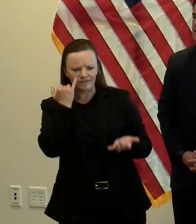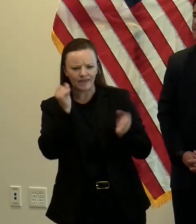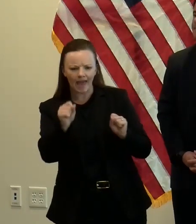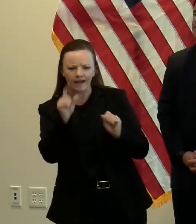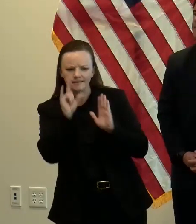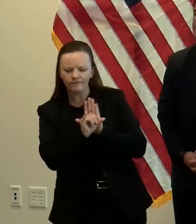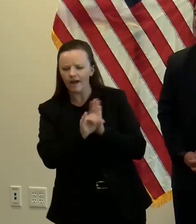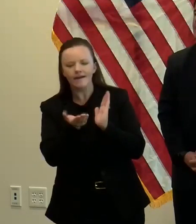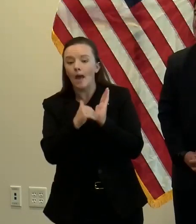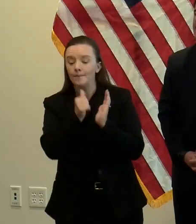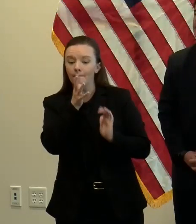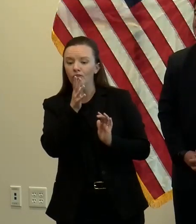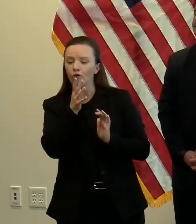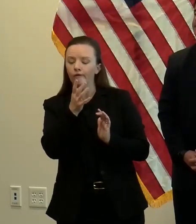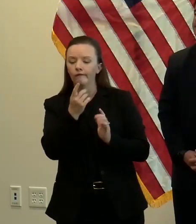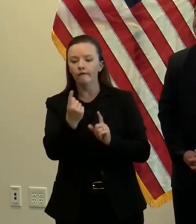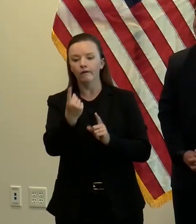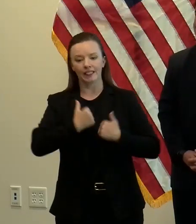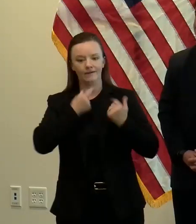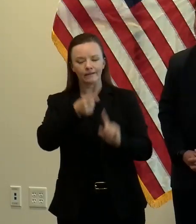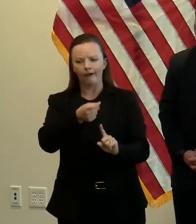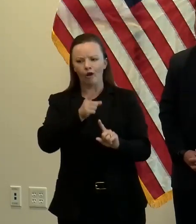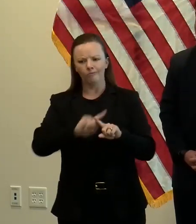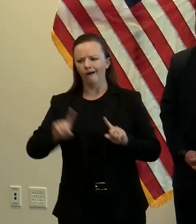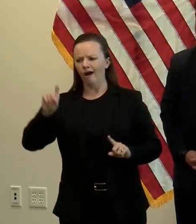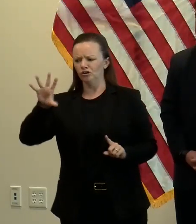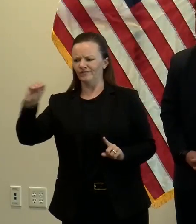if. Mhm.